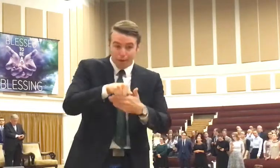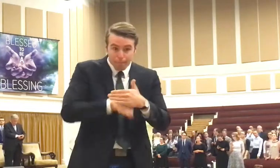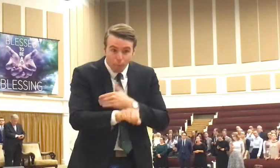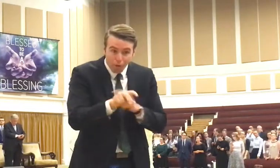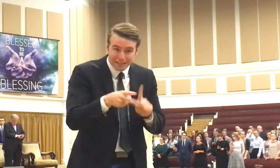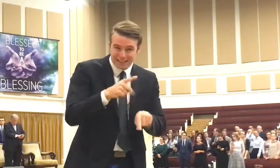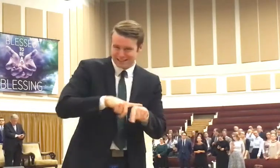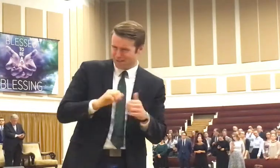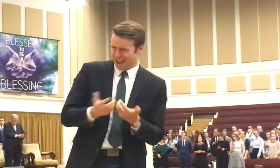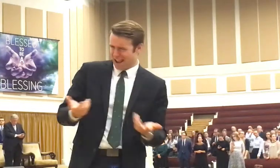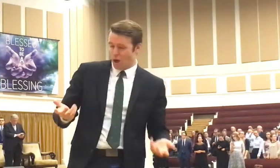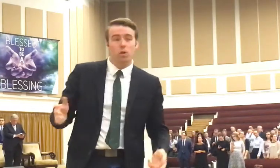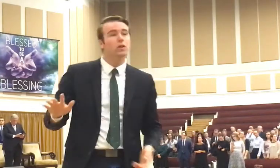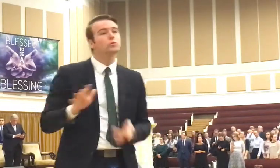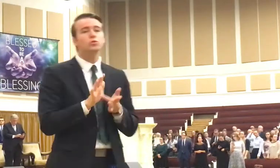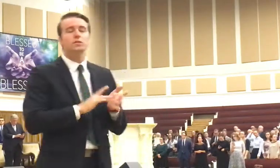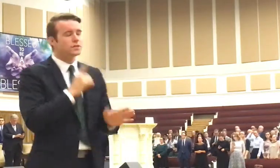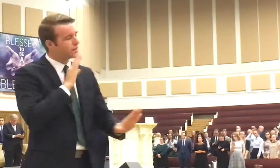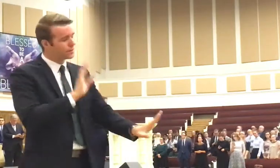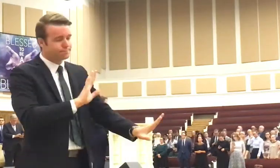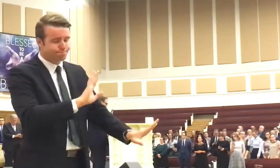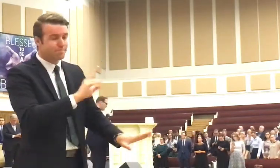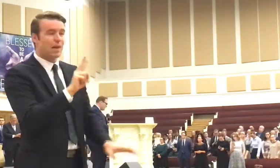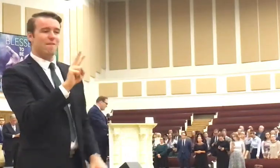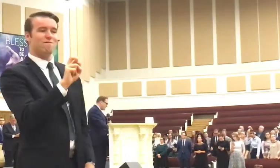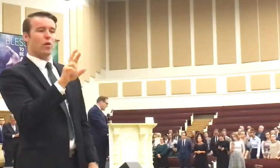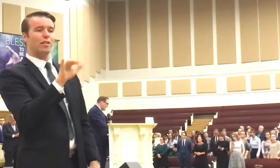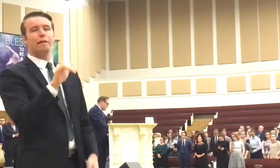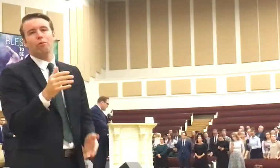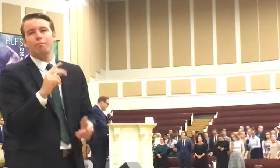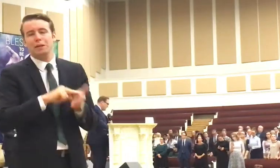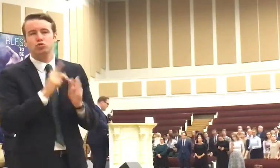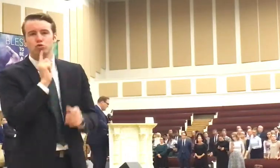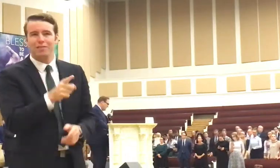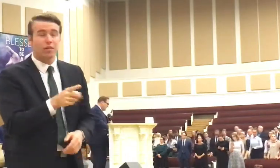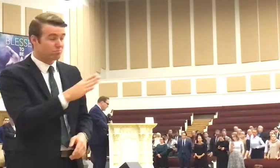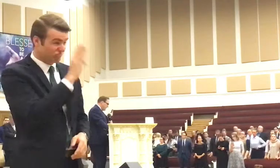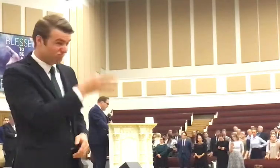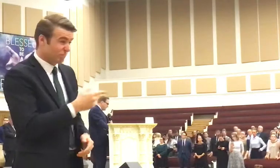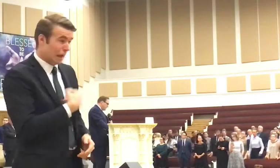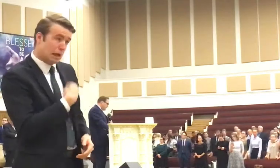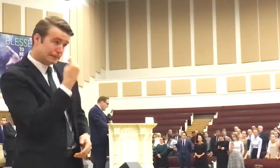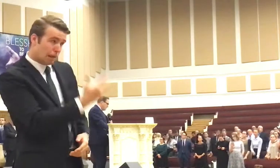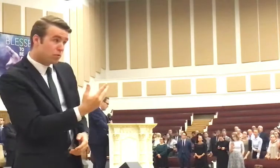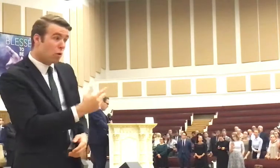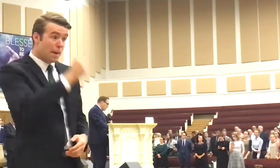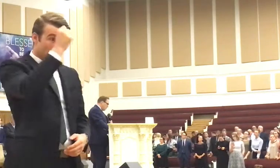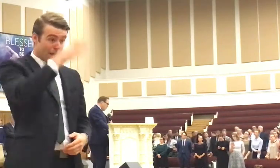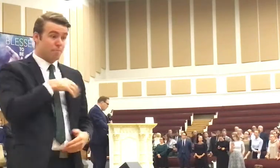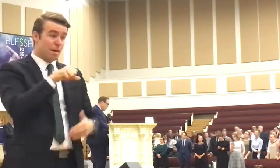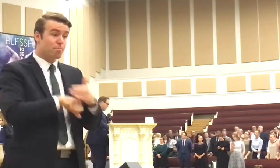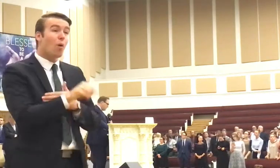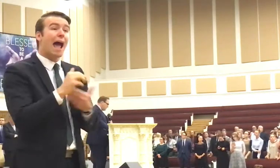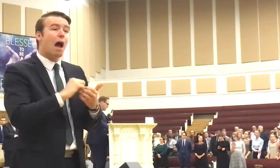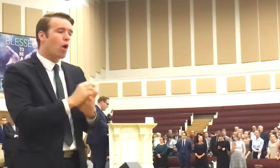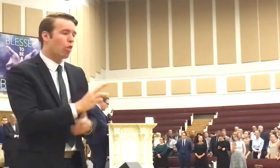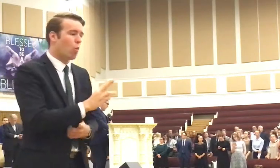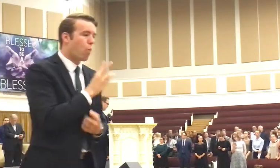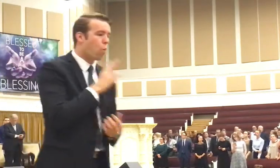born?" Jesus answered, "Verily," or "truthfully, I say unto thee, except a man be born of